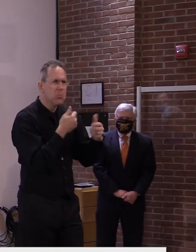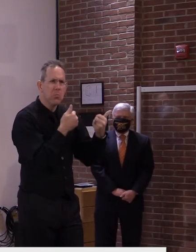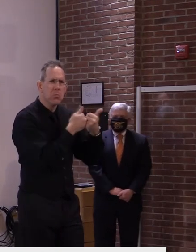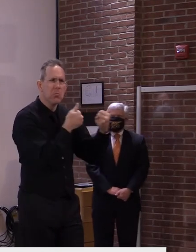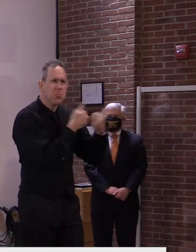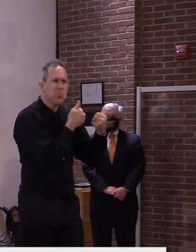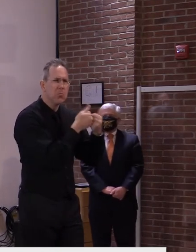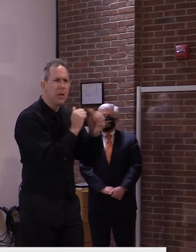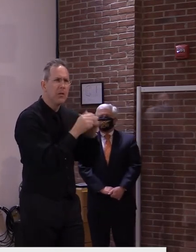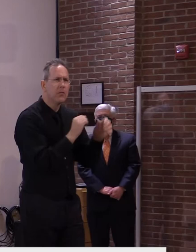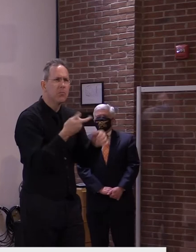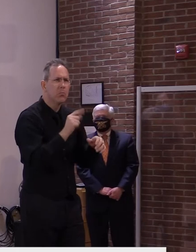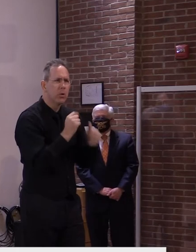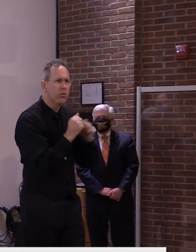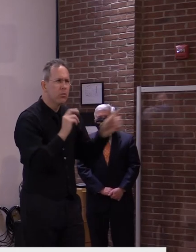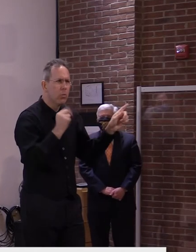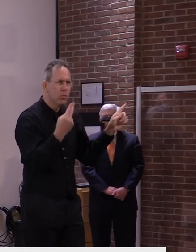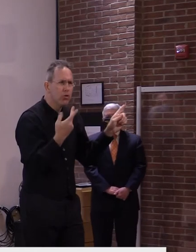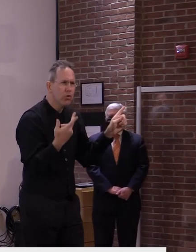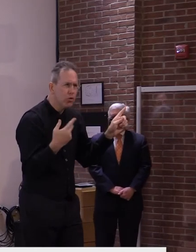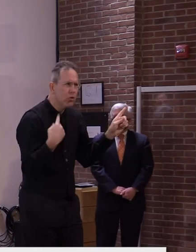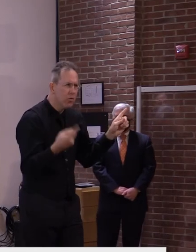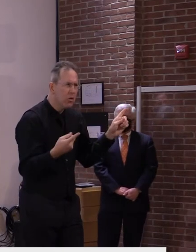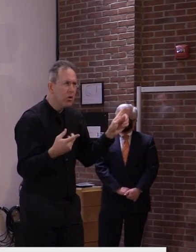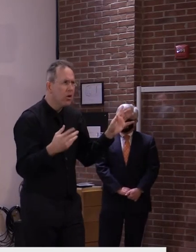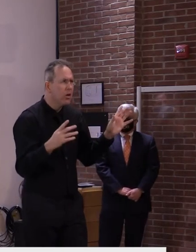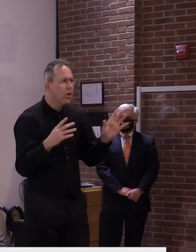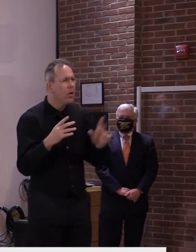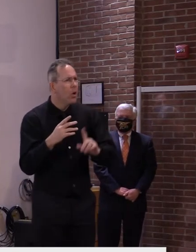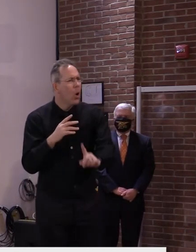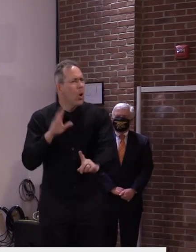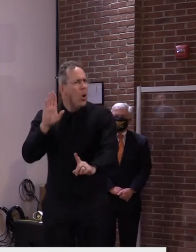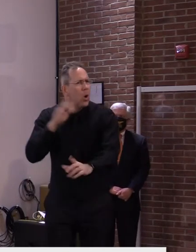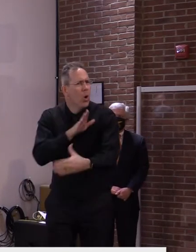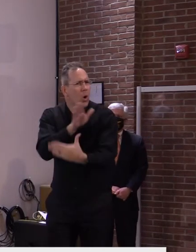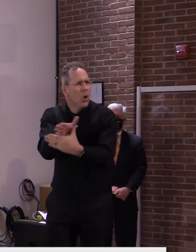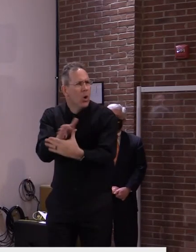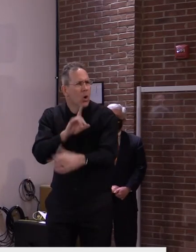Well, I'll just stop you there. I mean,